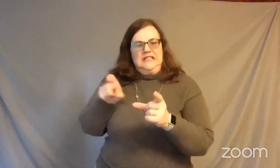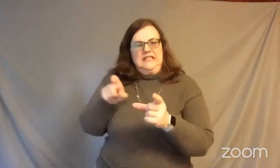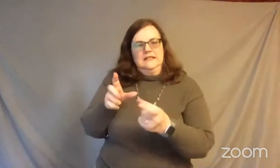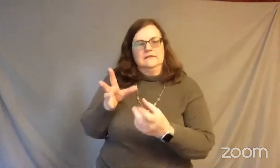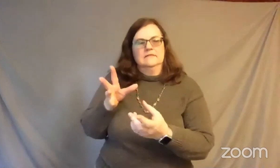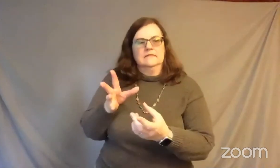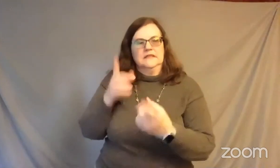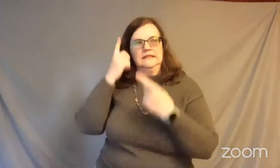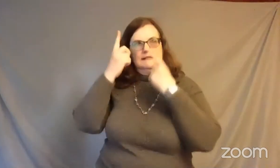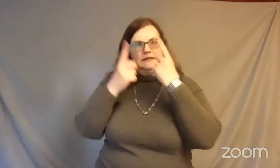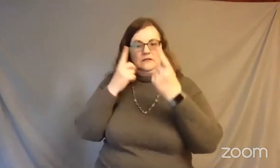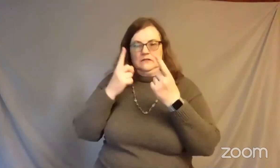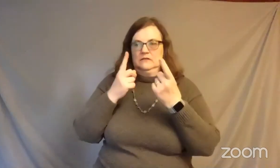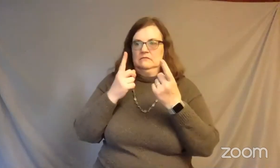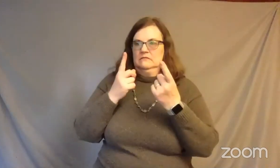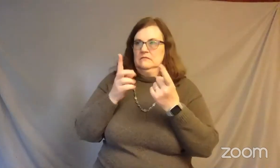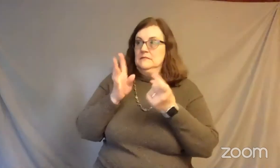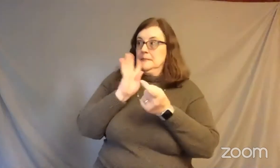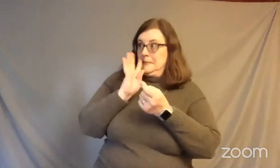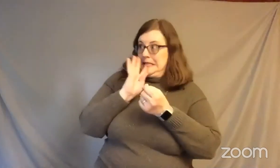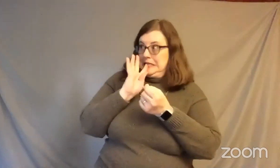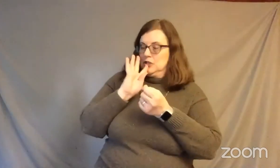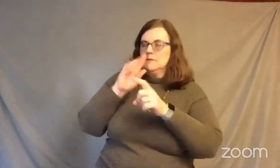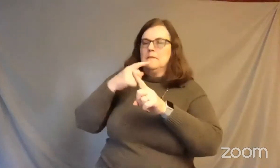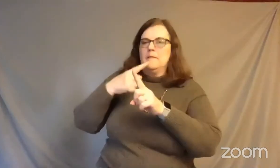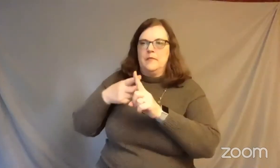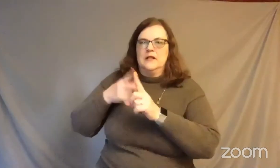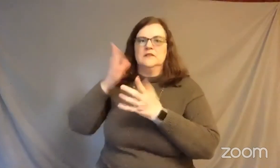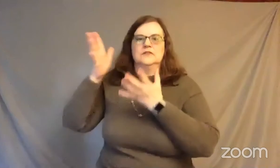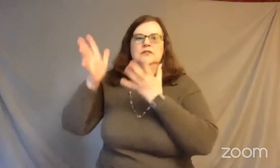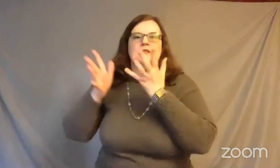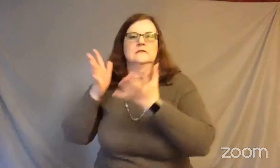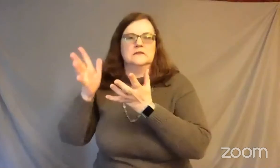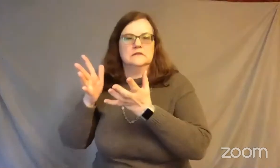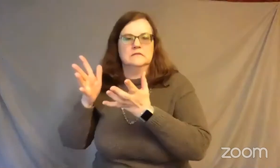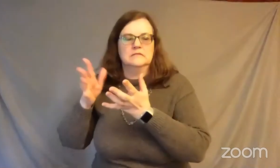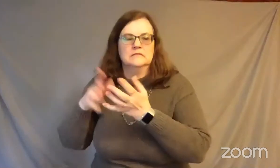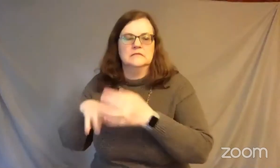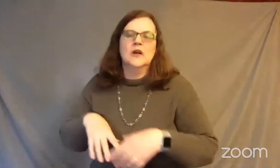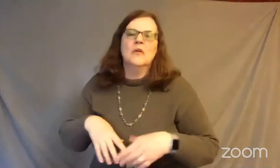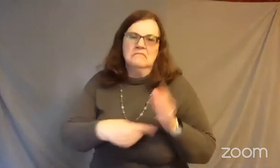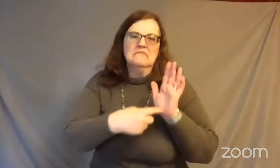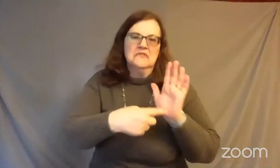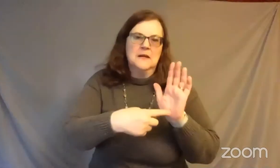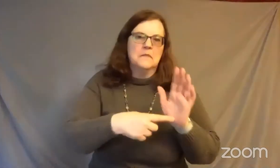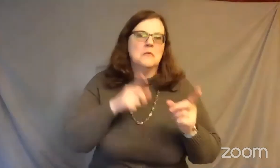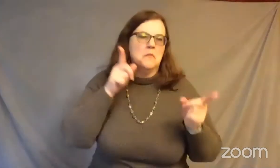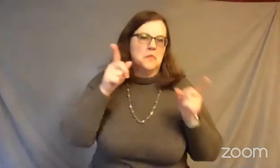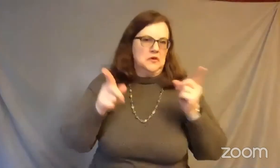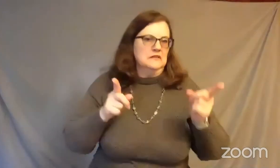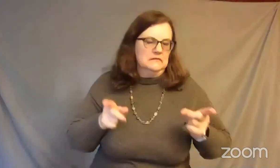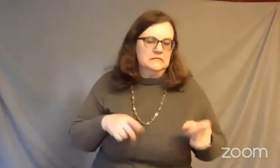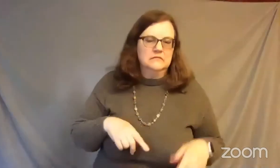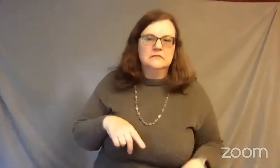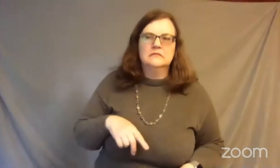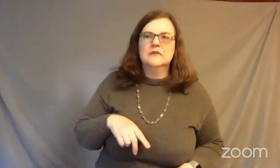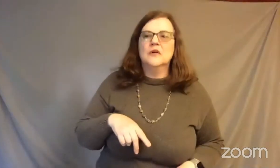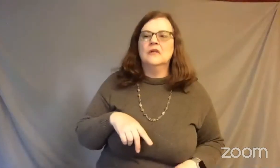And we're talking about language boundaries between both sign language and spoken language. It needs to include both. If we're talking about gestural